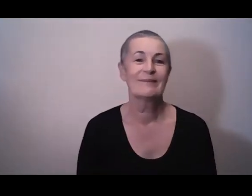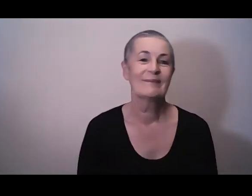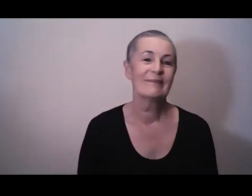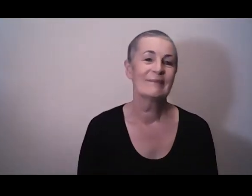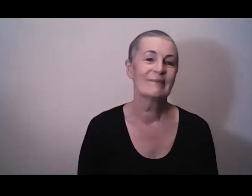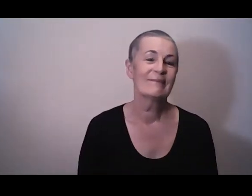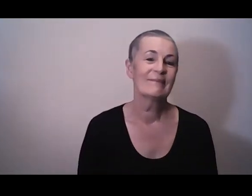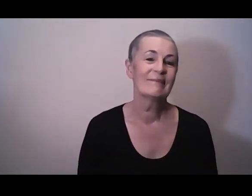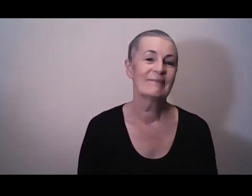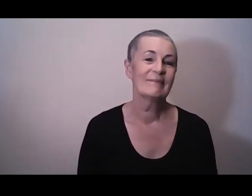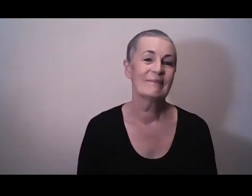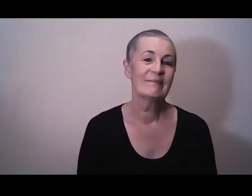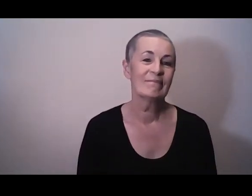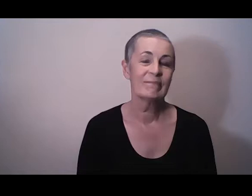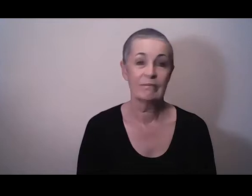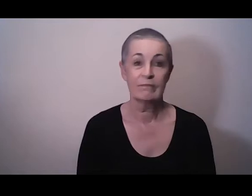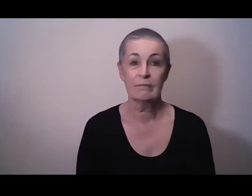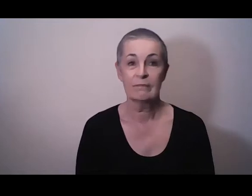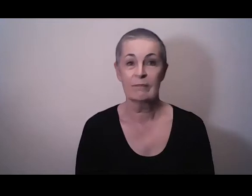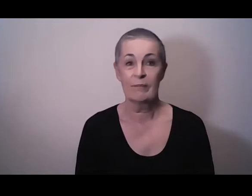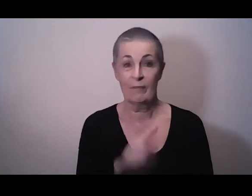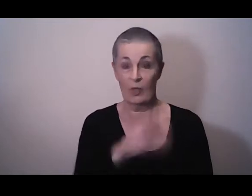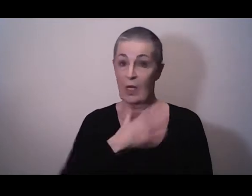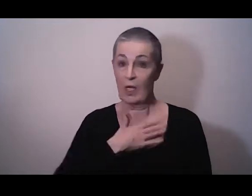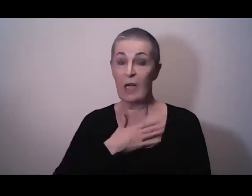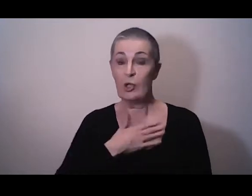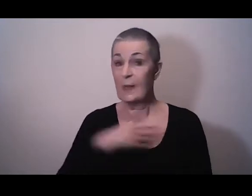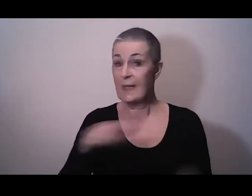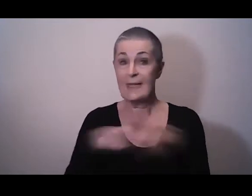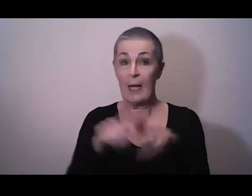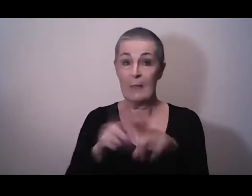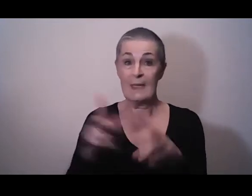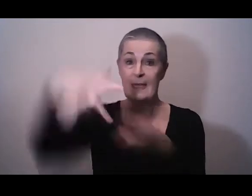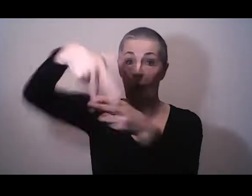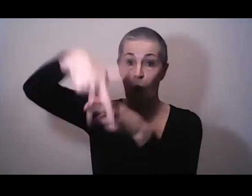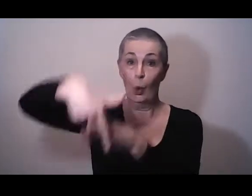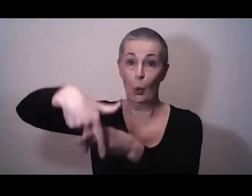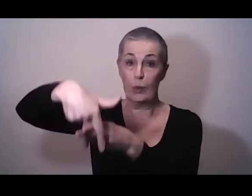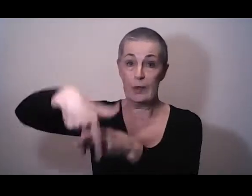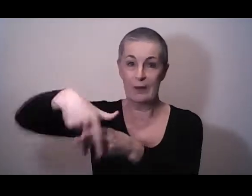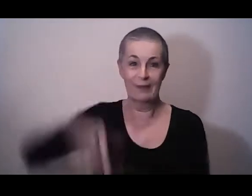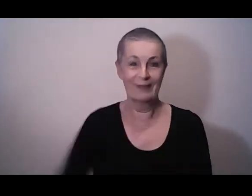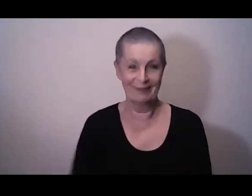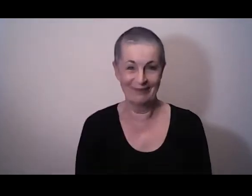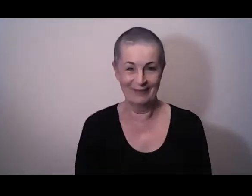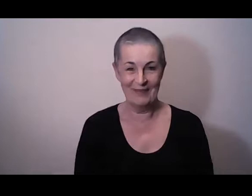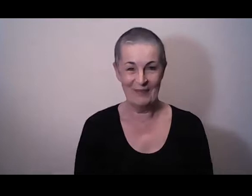I just like to do it in horse stance. Horse stance with my knees bent.